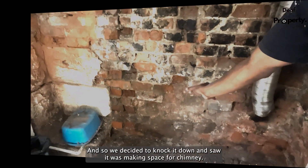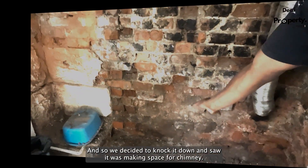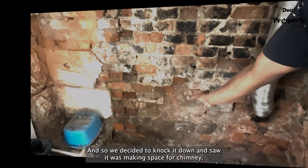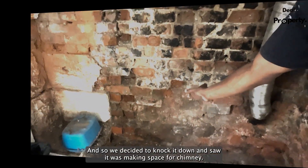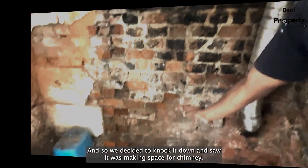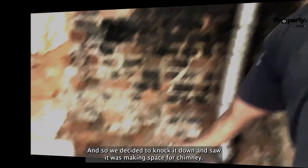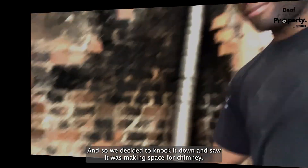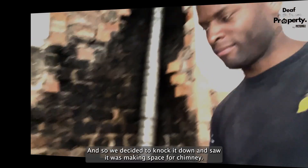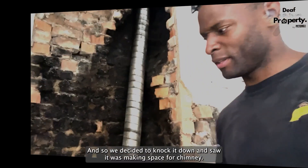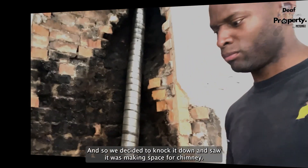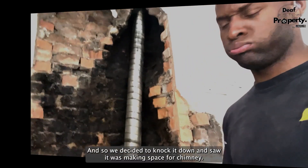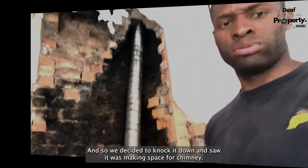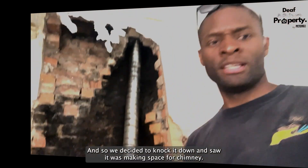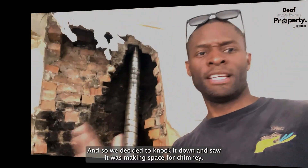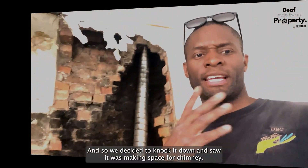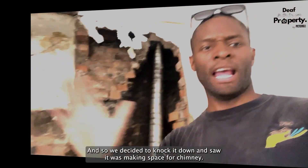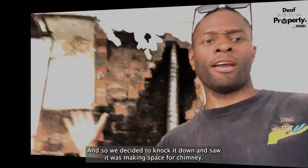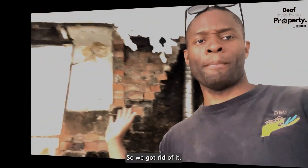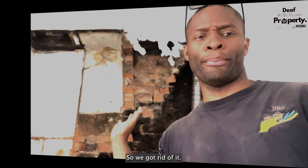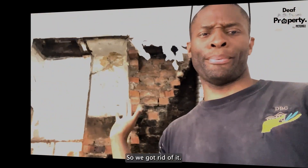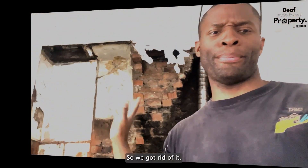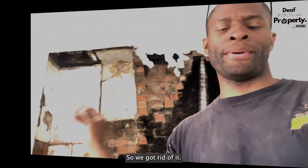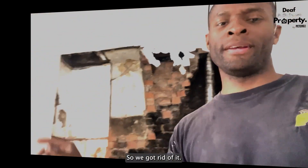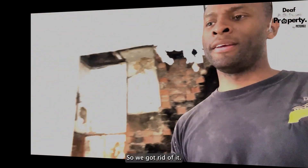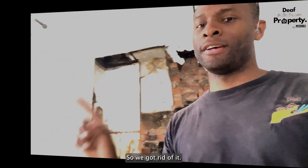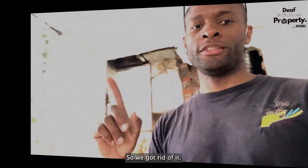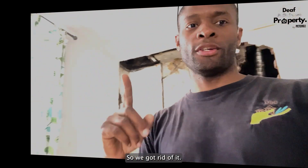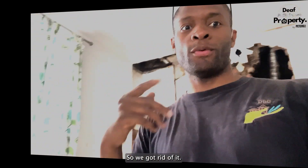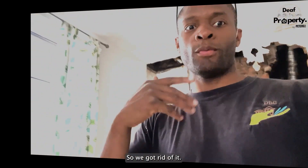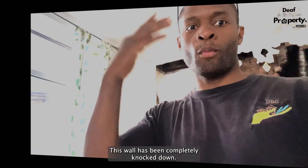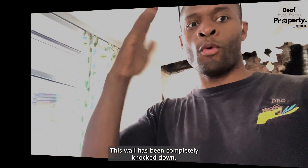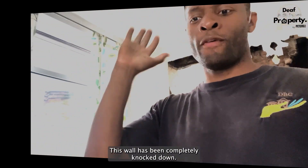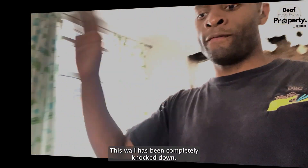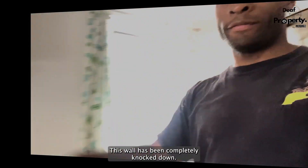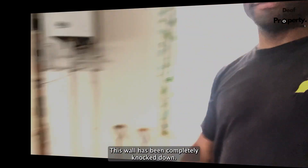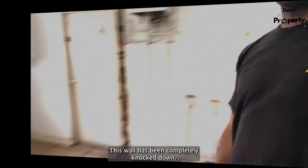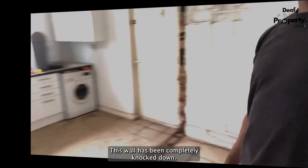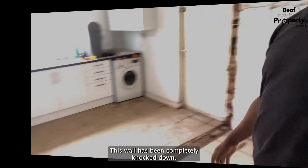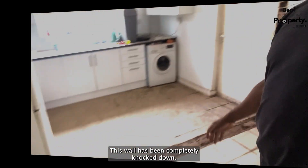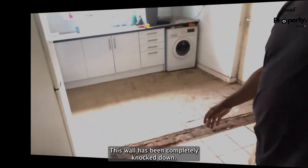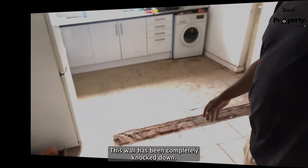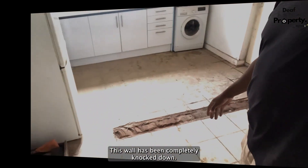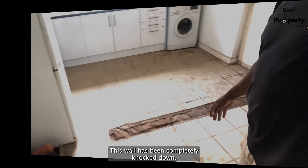decided to knock it down and saw it was making space for a chimney. So we got rid of it. This wall has been completely knocked down.